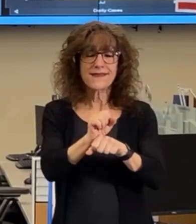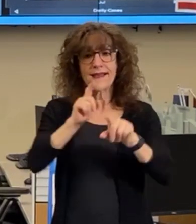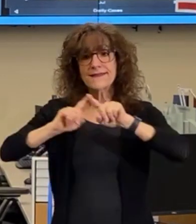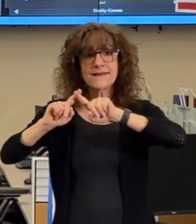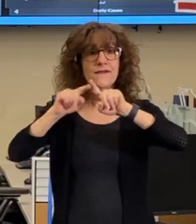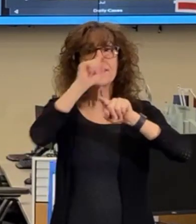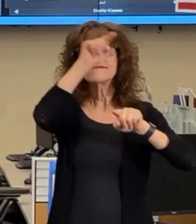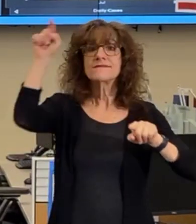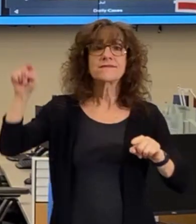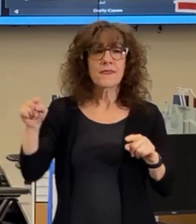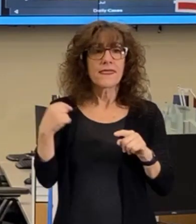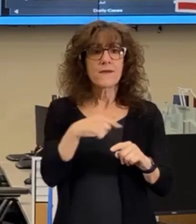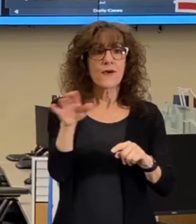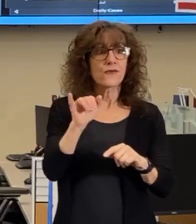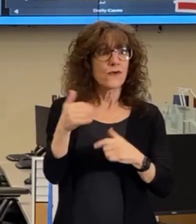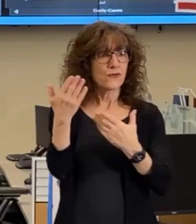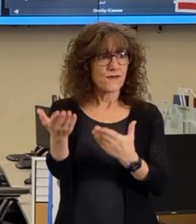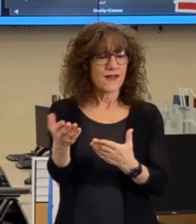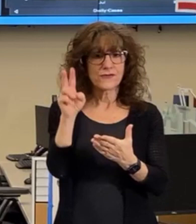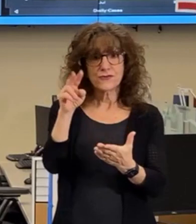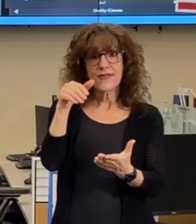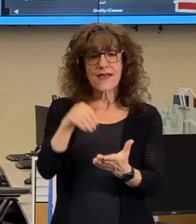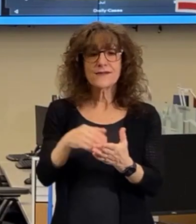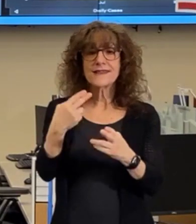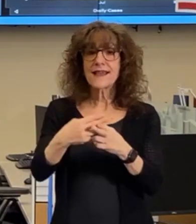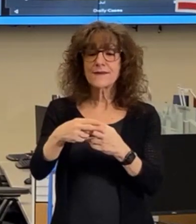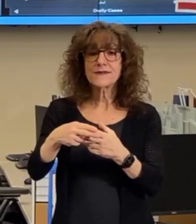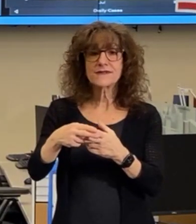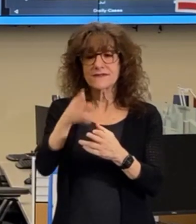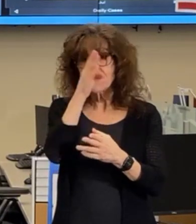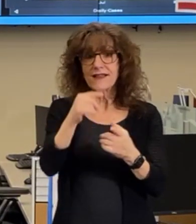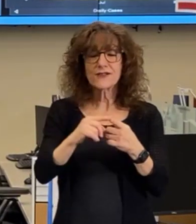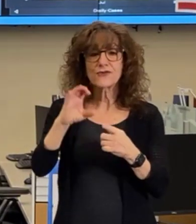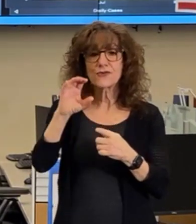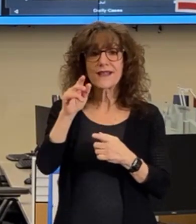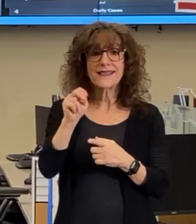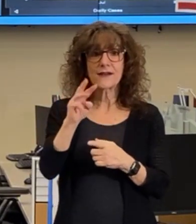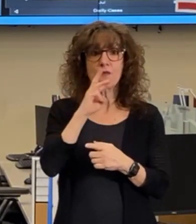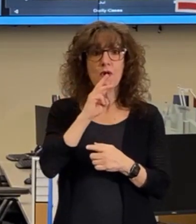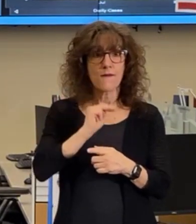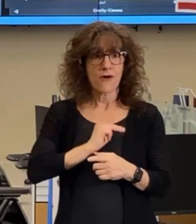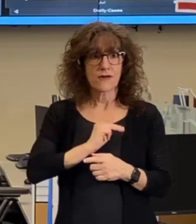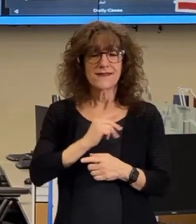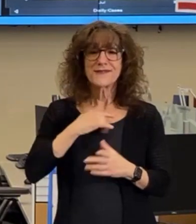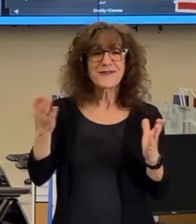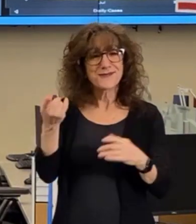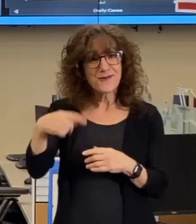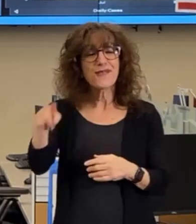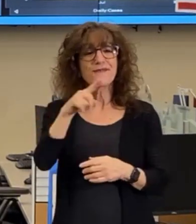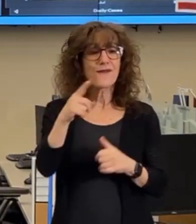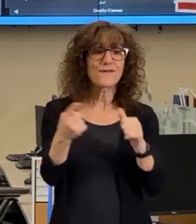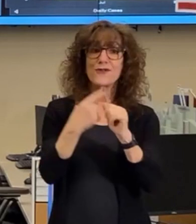various locations. And we also provided 2,000 names directly to the Clinton Walmart. So we encourage everyone to